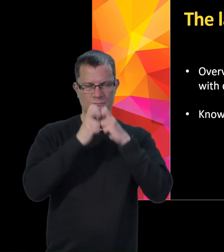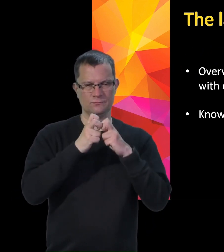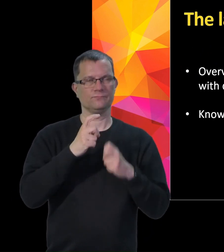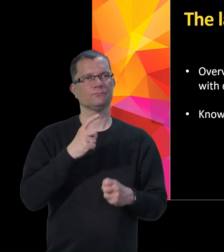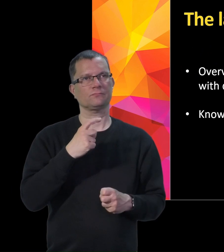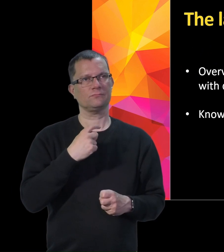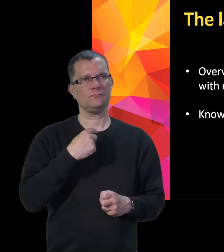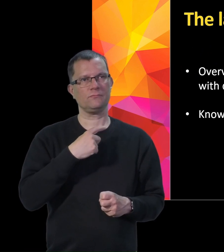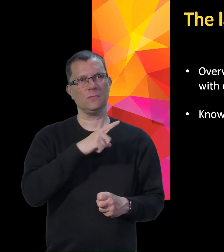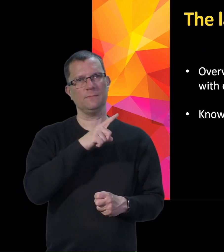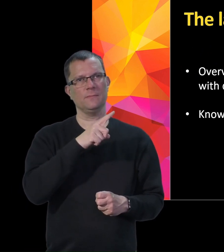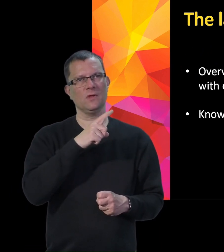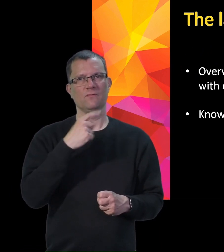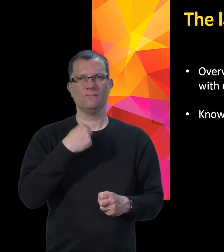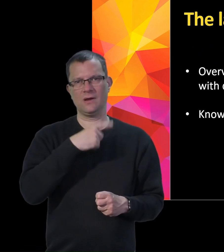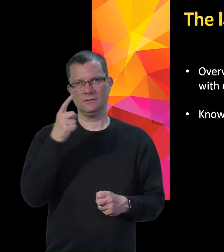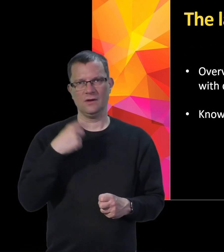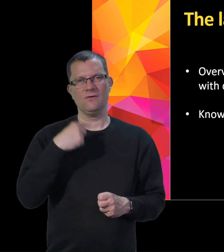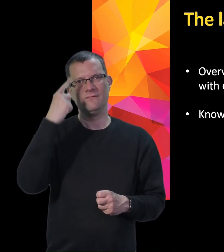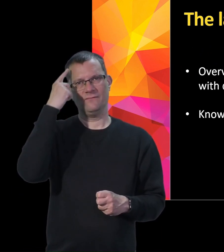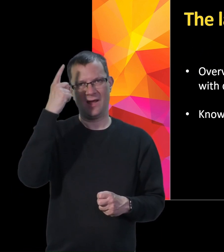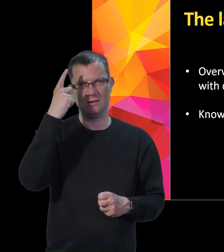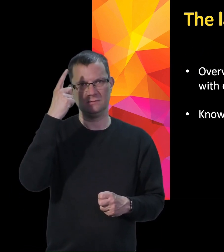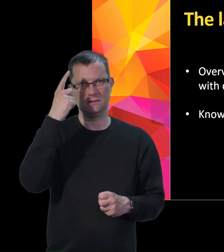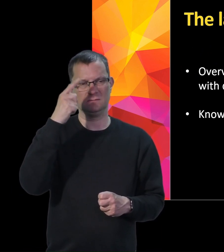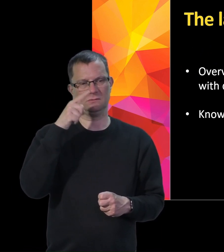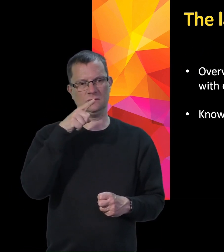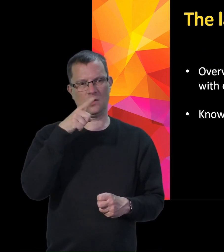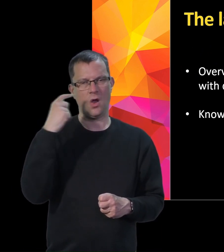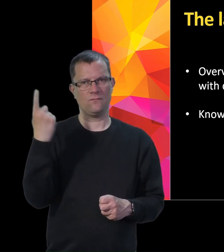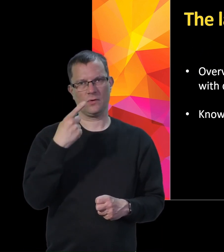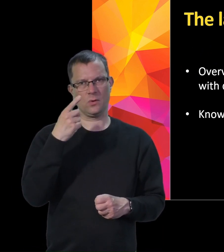to investigate several things around this topic.